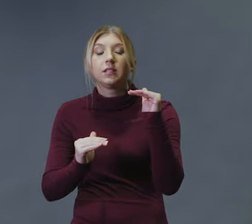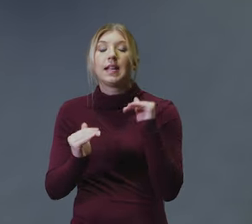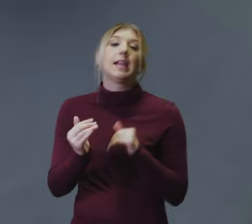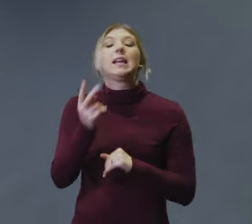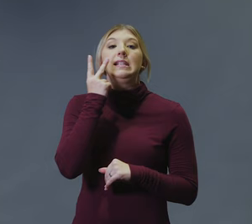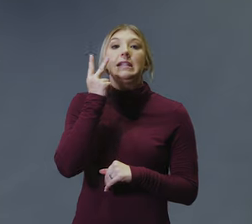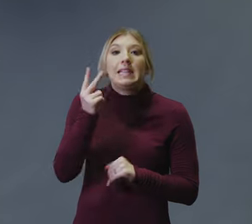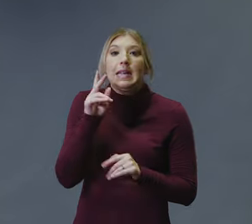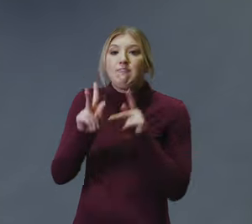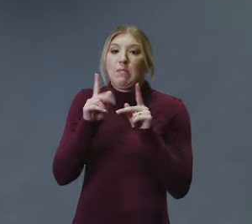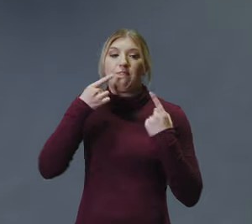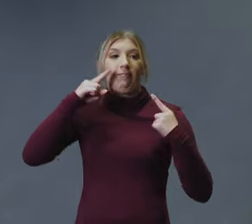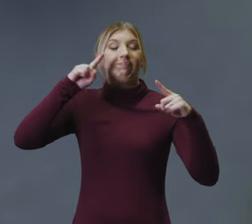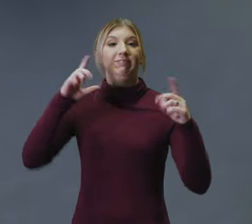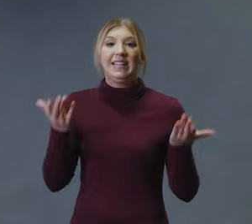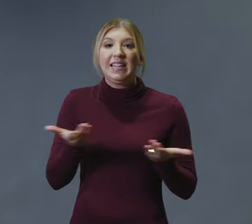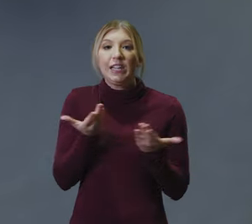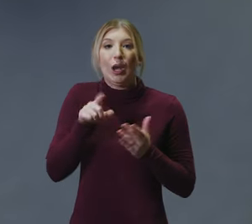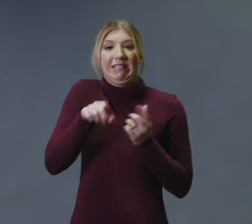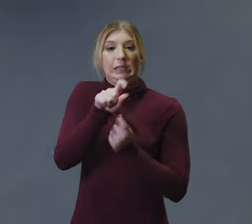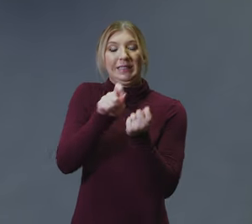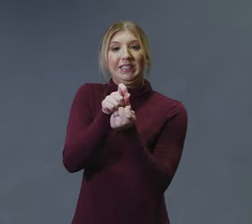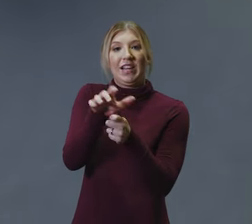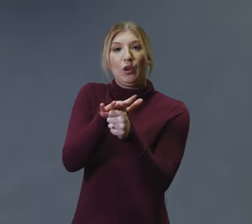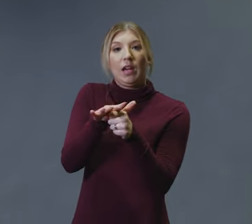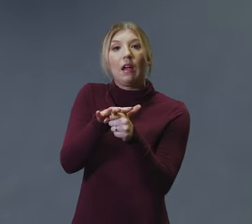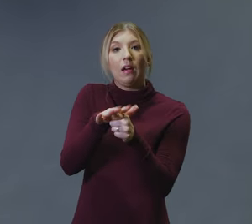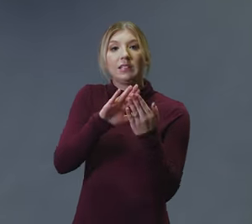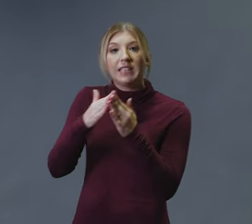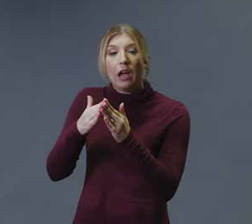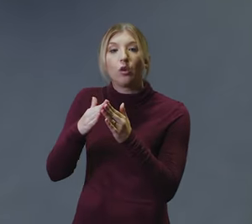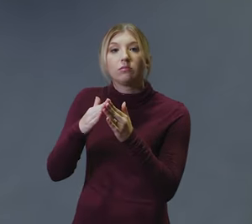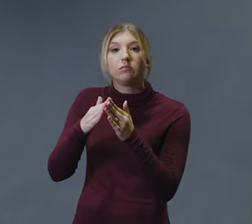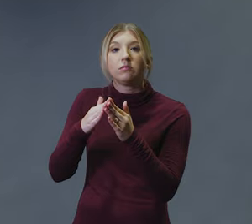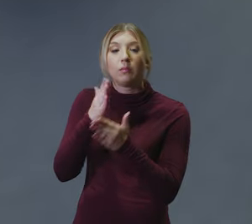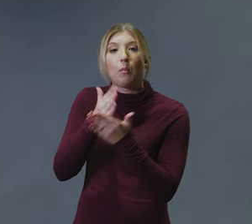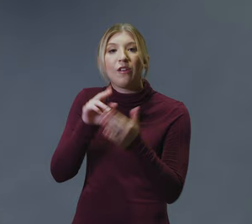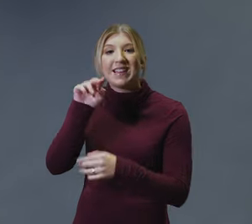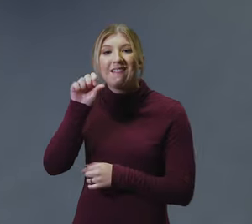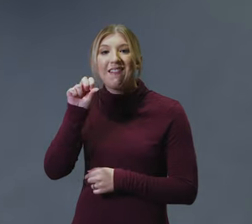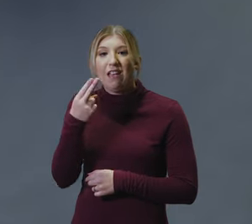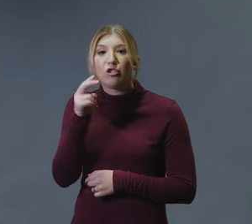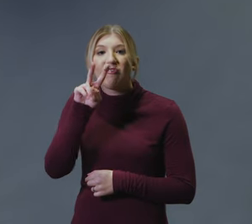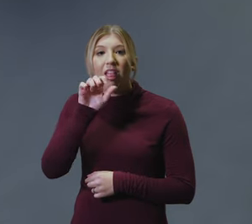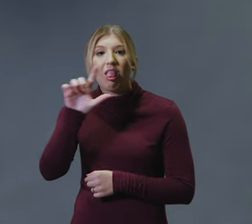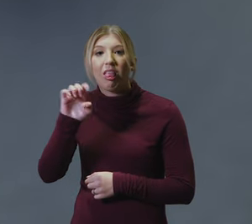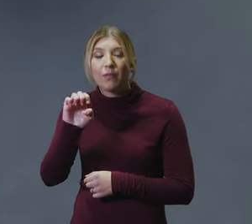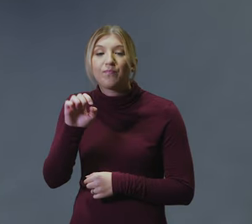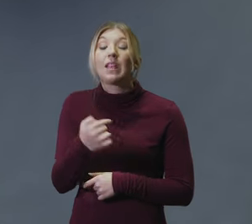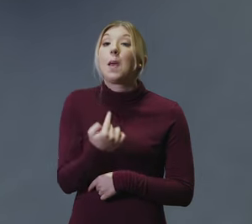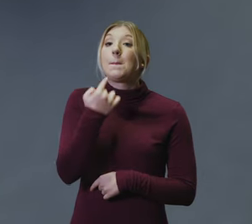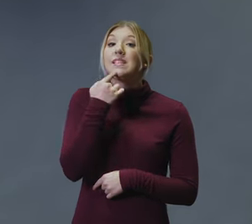people flourish here in this particular area of Nashville. And I say all that to